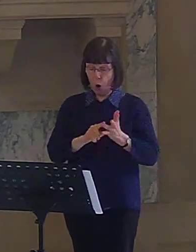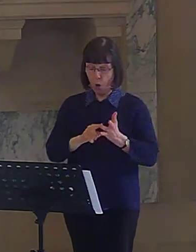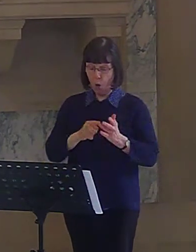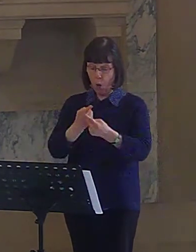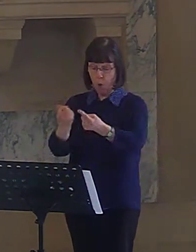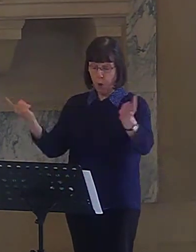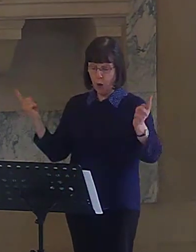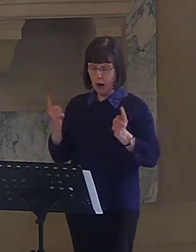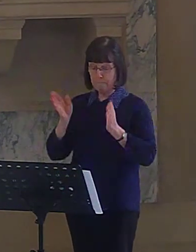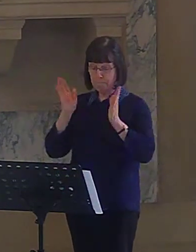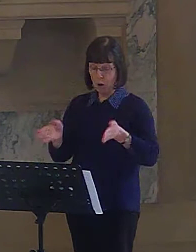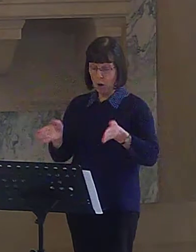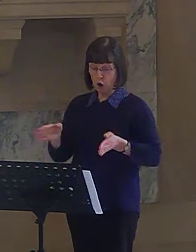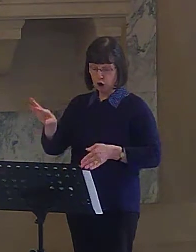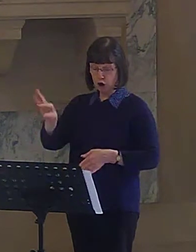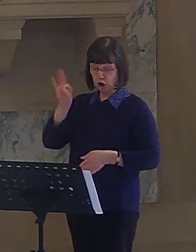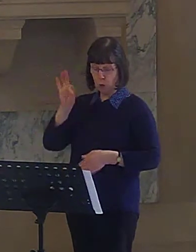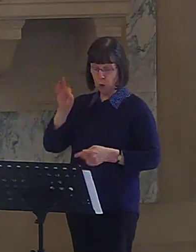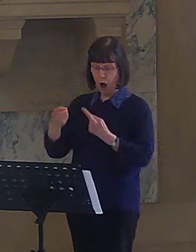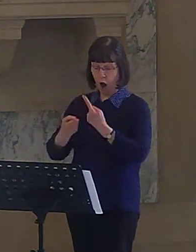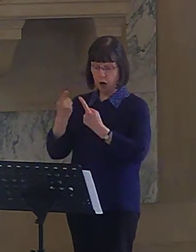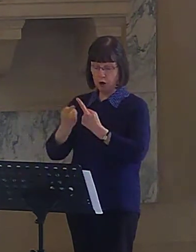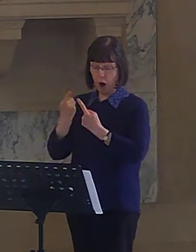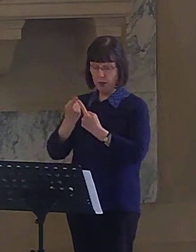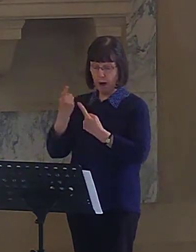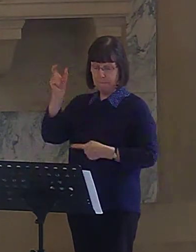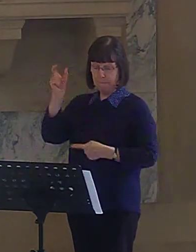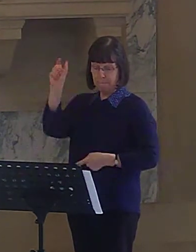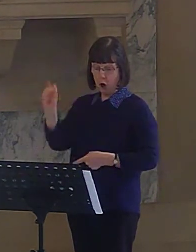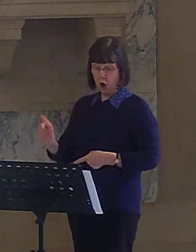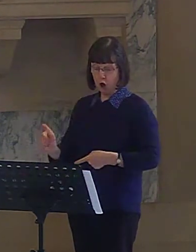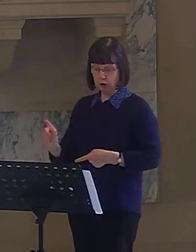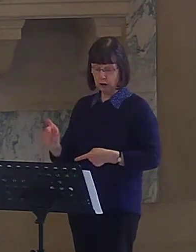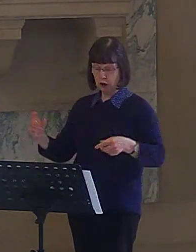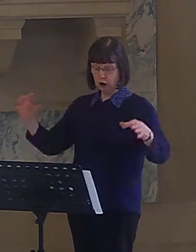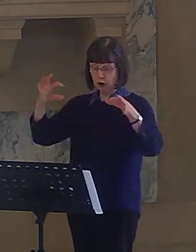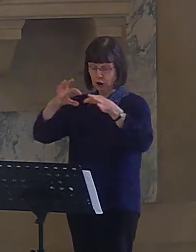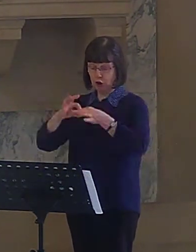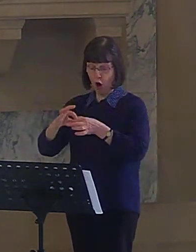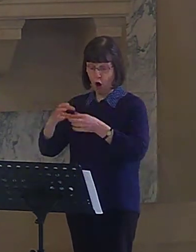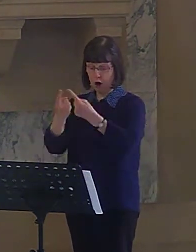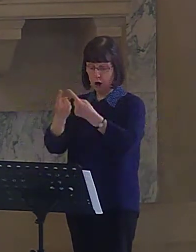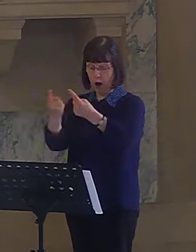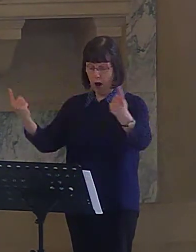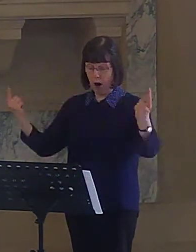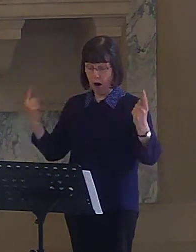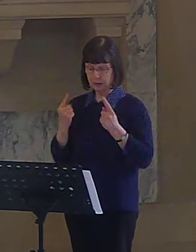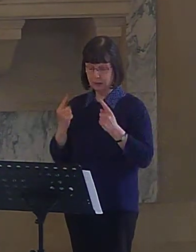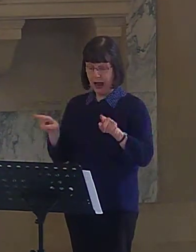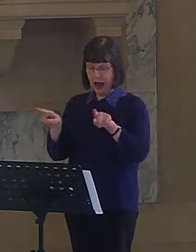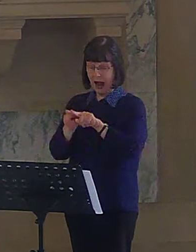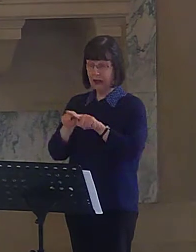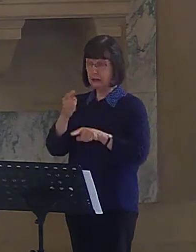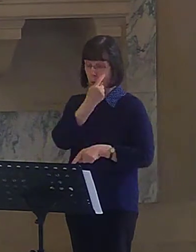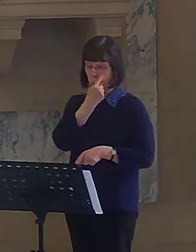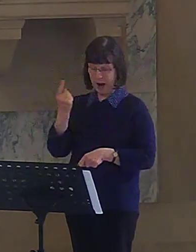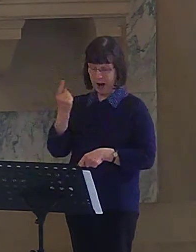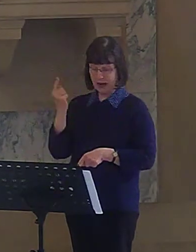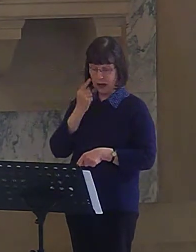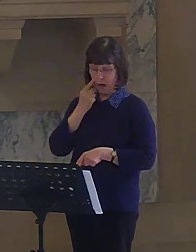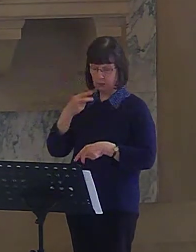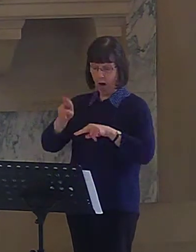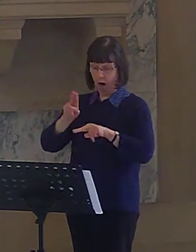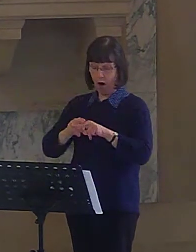So we must choose another person to join us as a witness of Jesus'